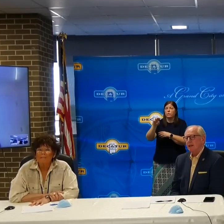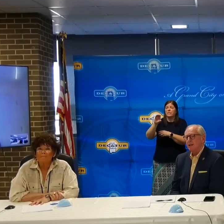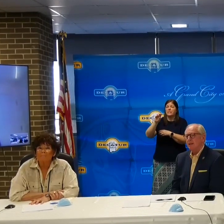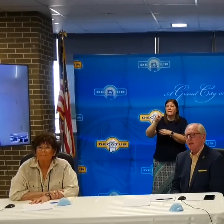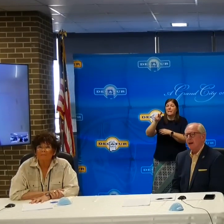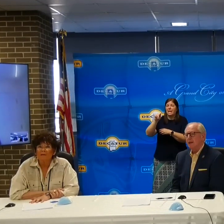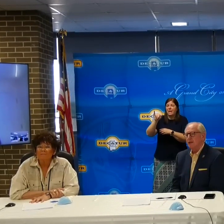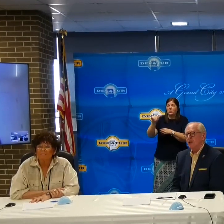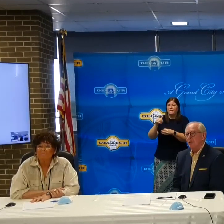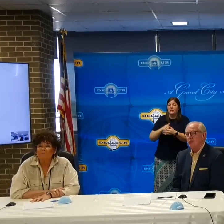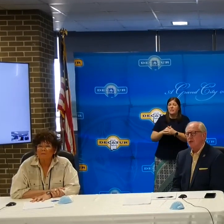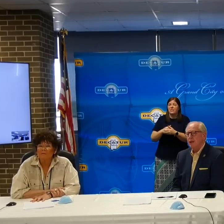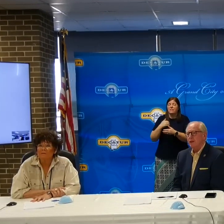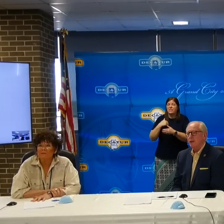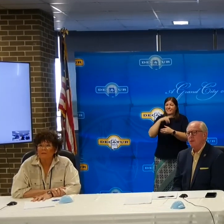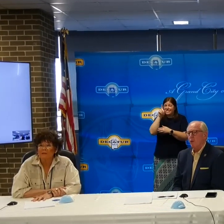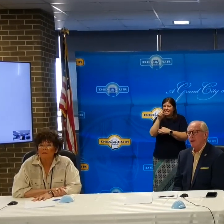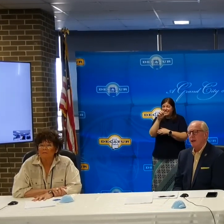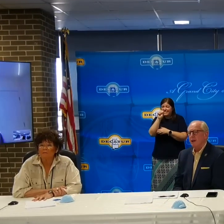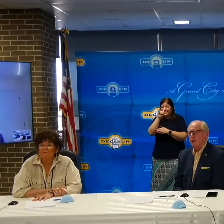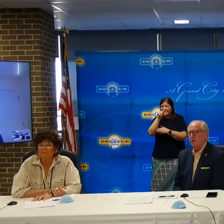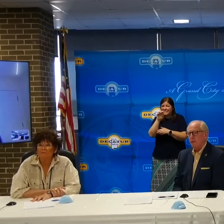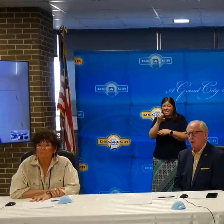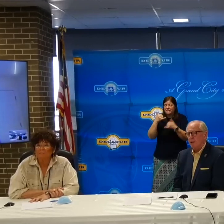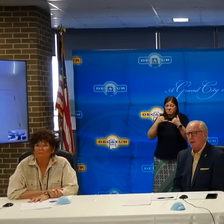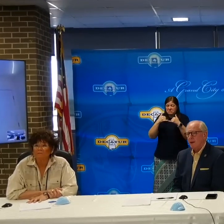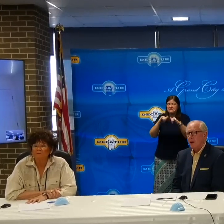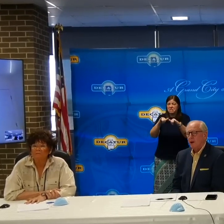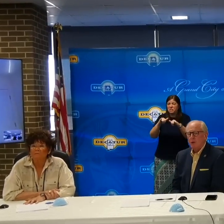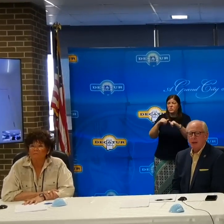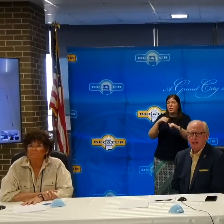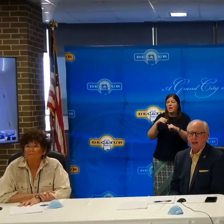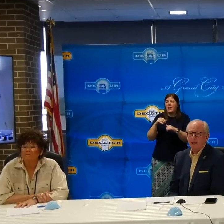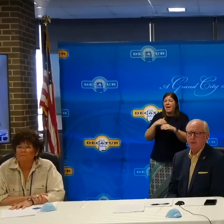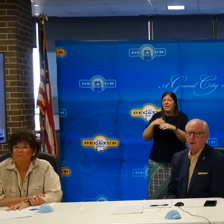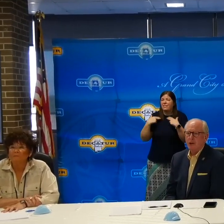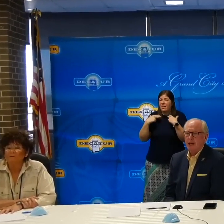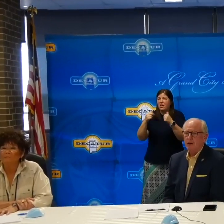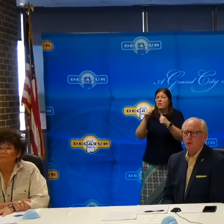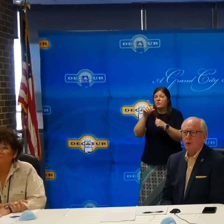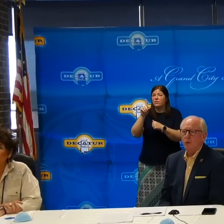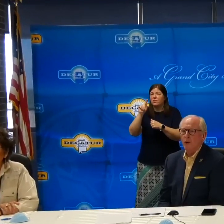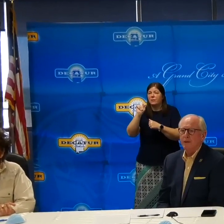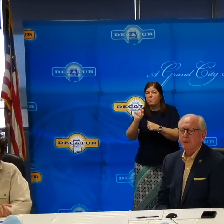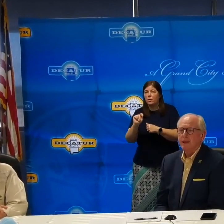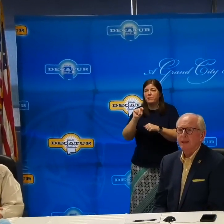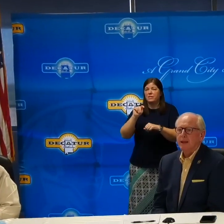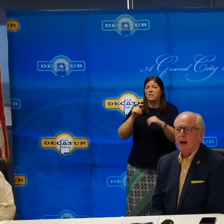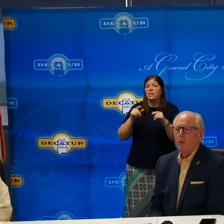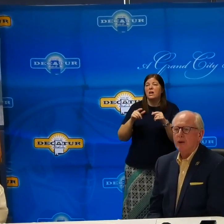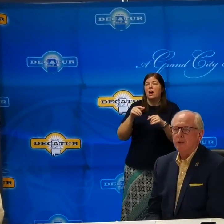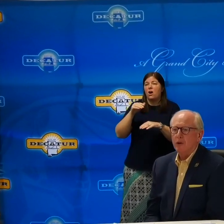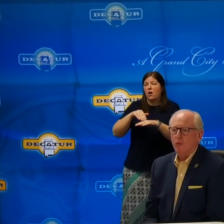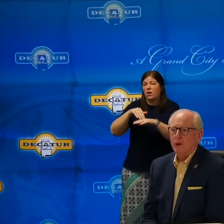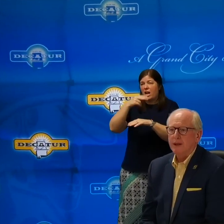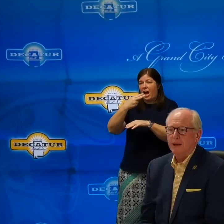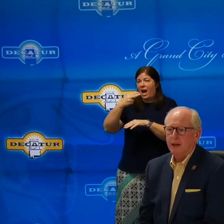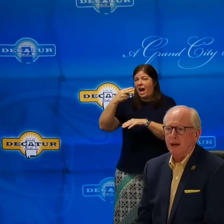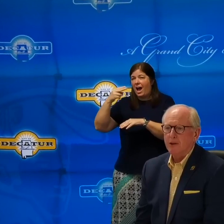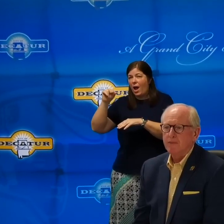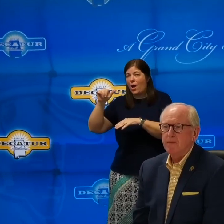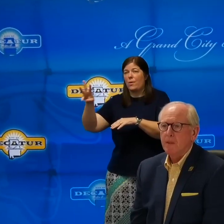COVID-19 testing site continues at the Morgan County Health Department, located at 3821 Highway